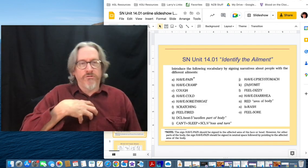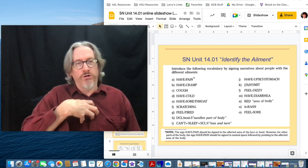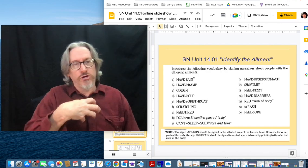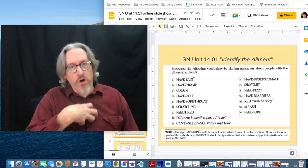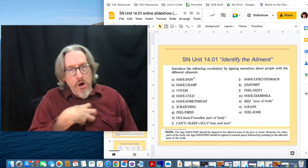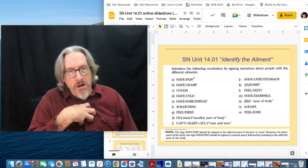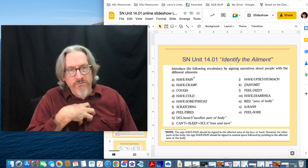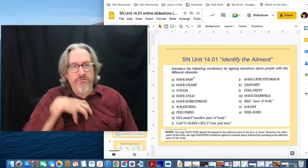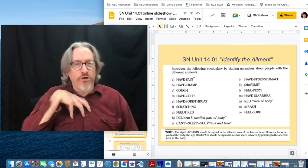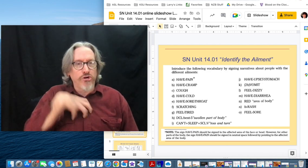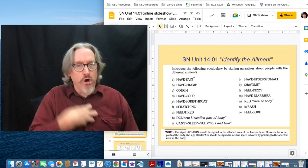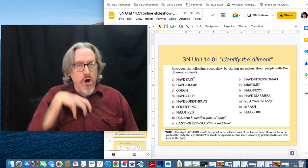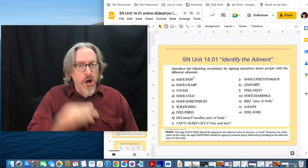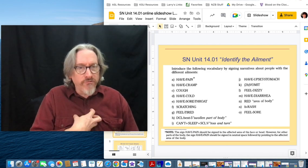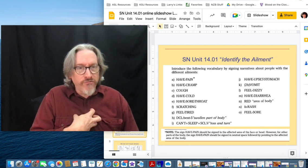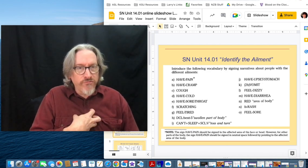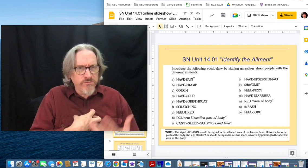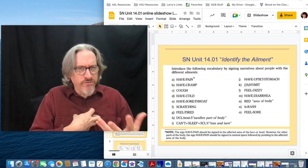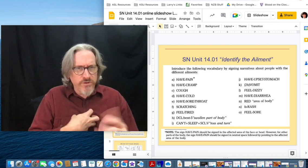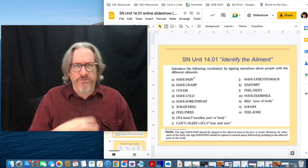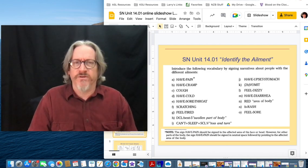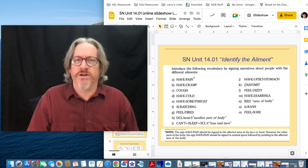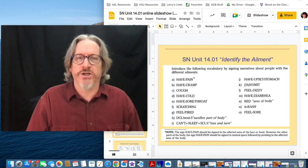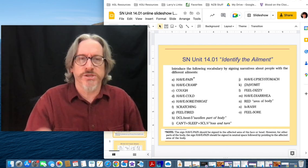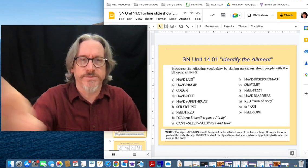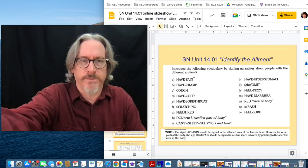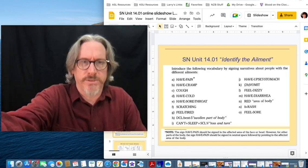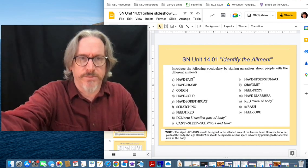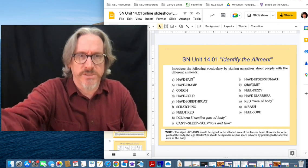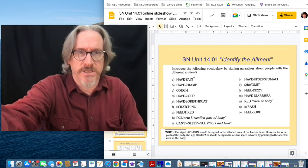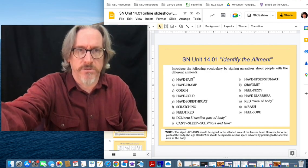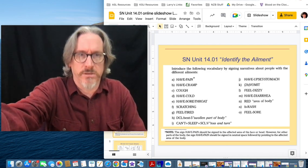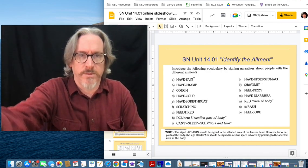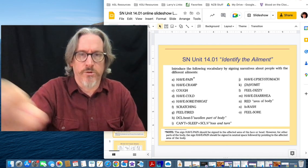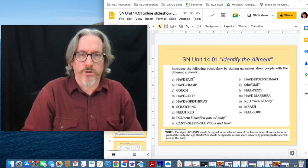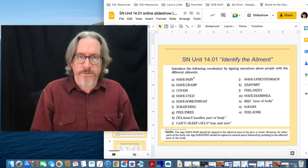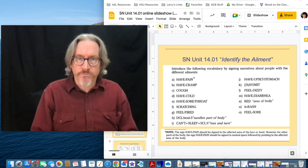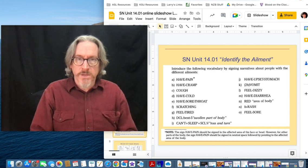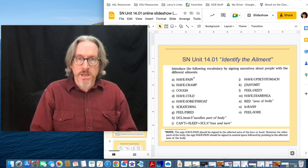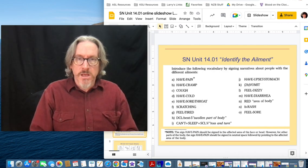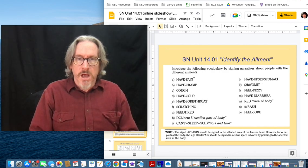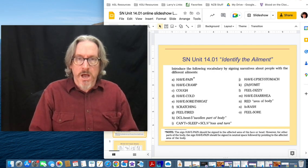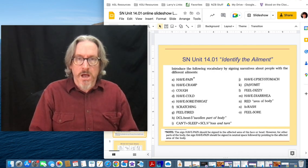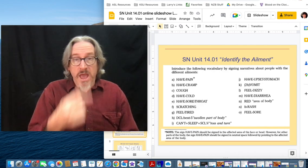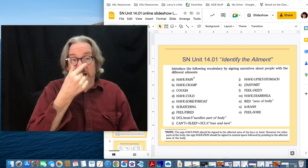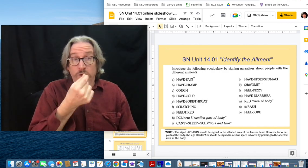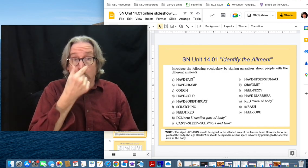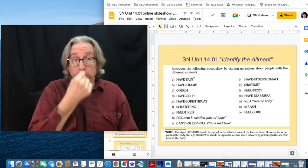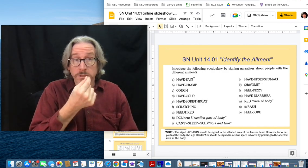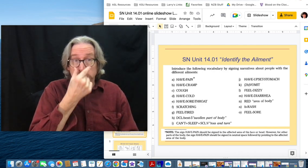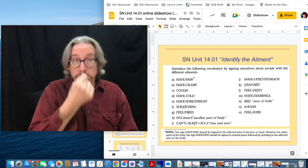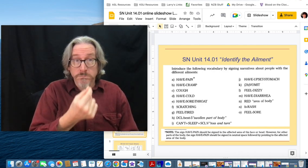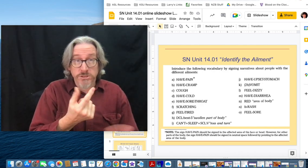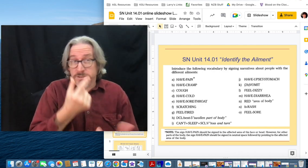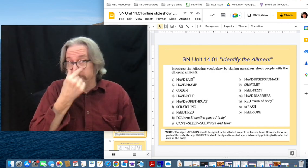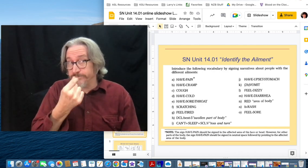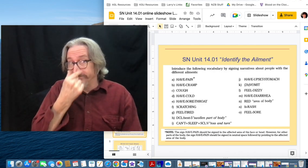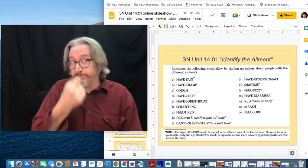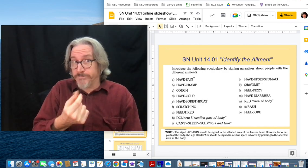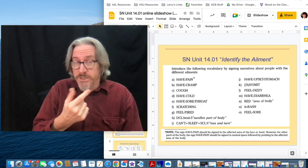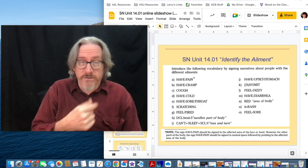Cough, cough, cough. A few different variations. Let me tip this down. Okay. Have cold.